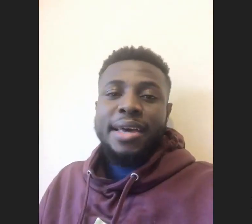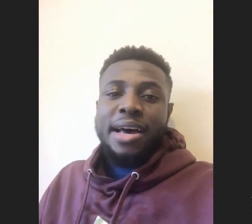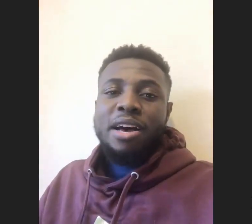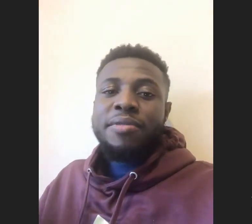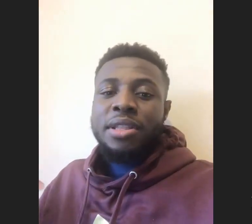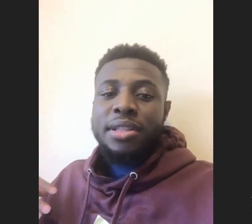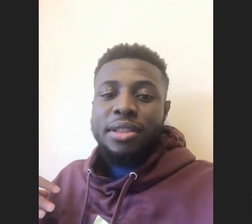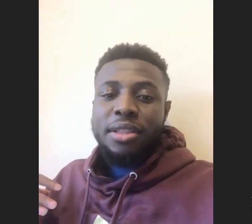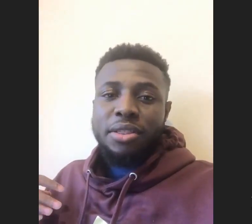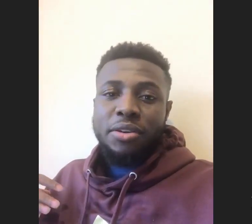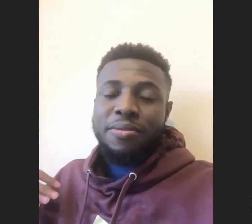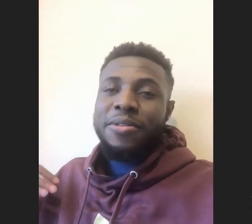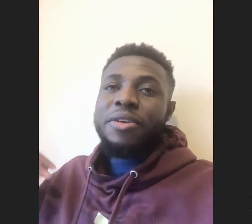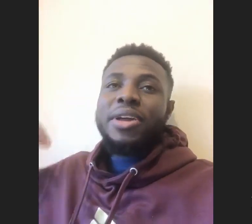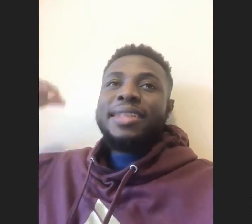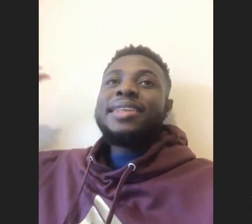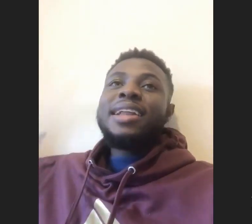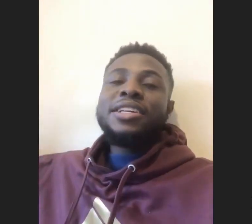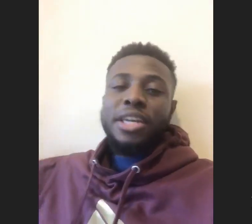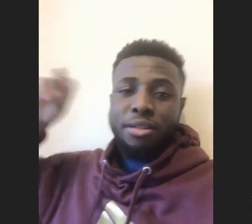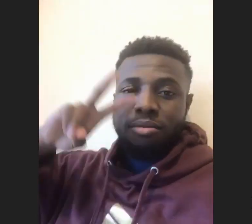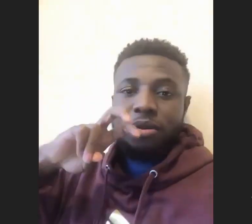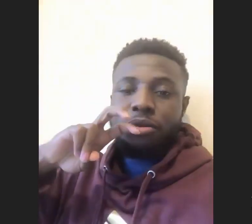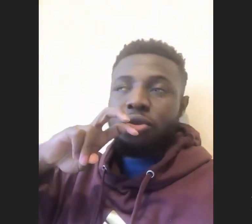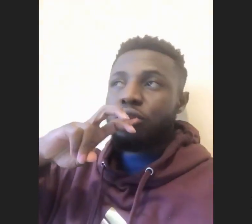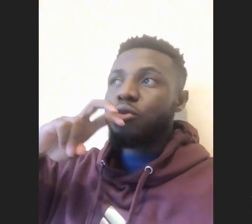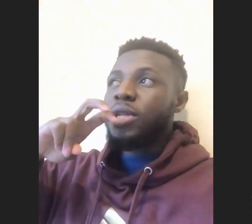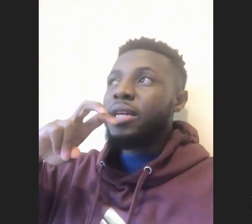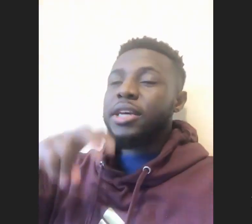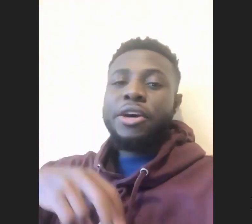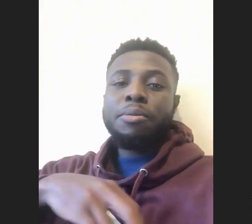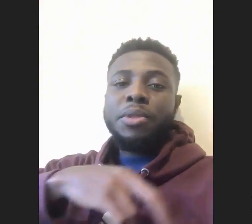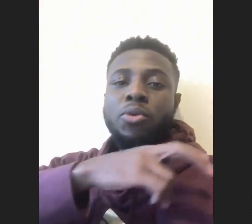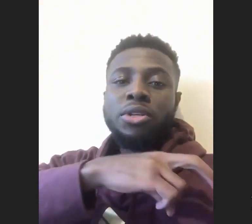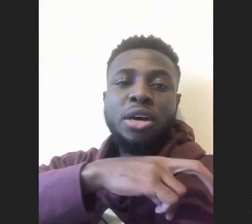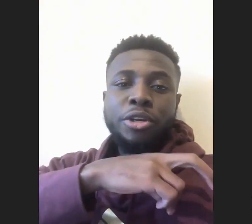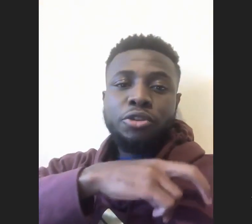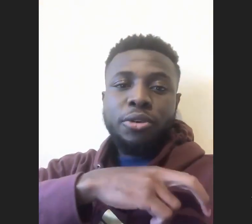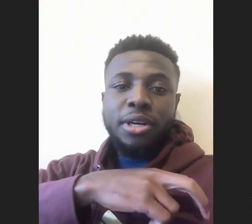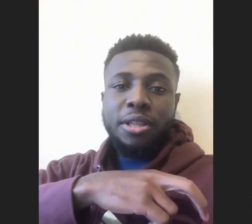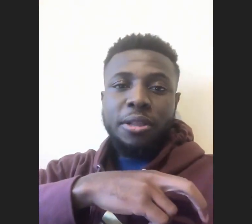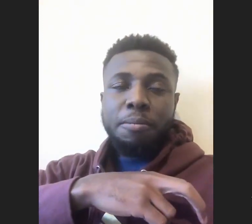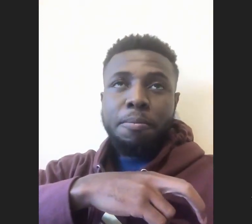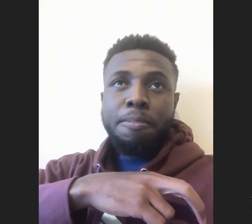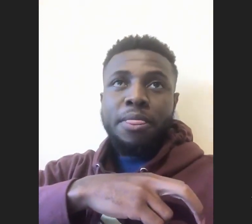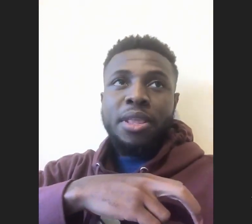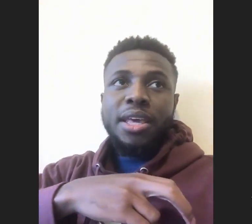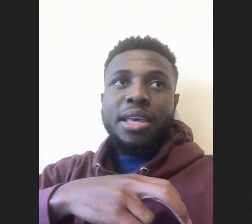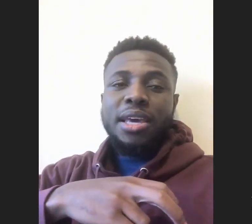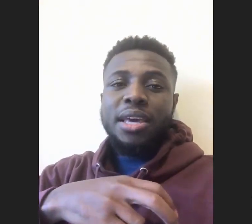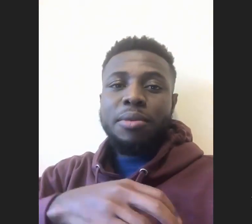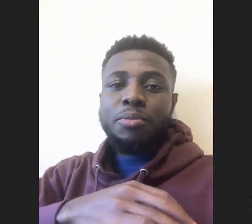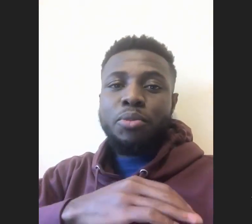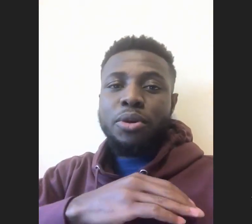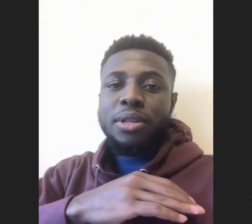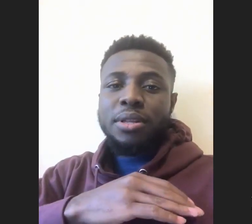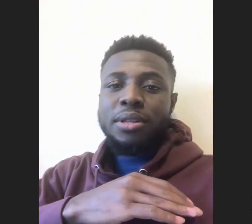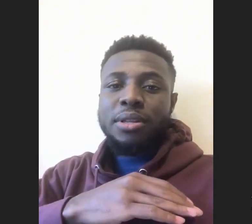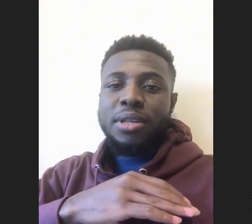together, having the very intelligent students help the ones that were struggling,